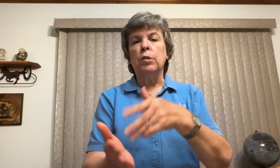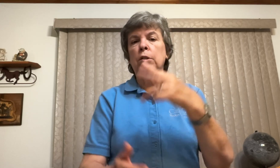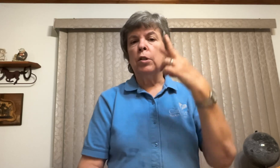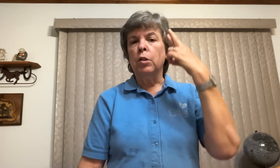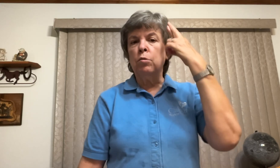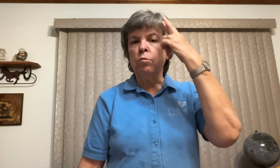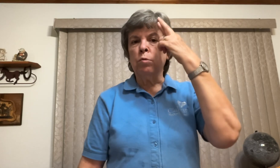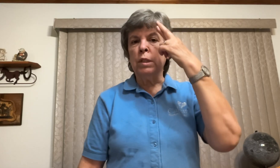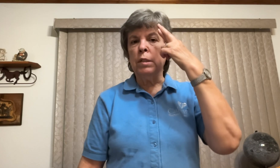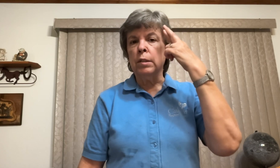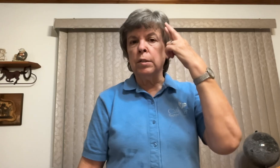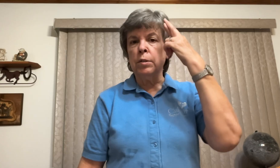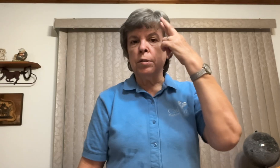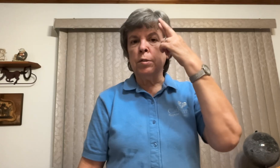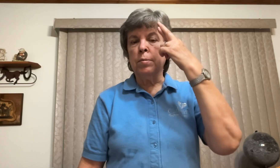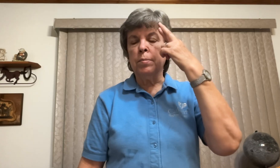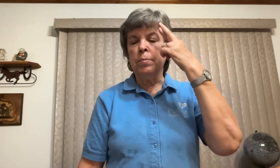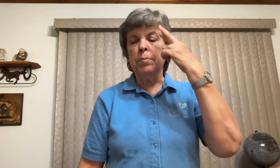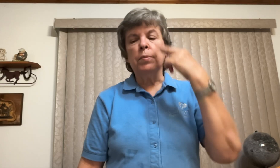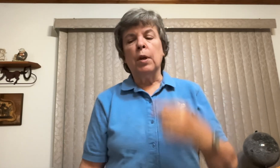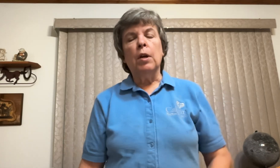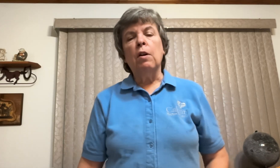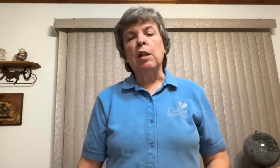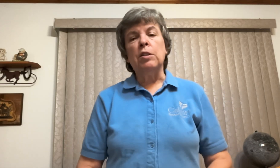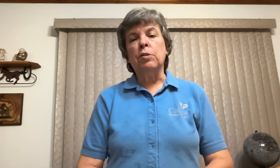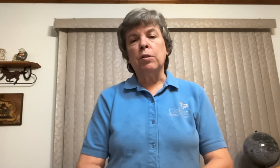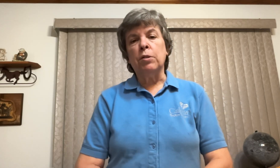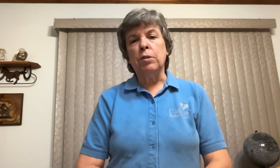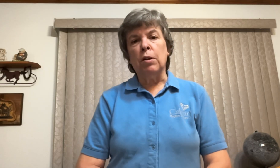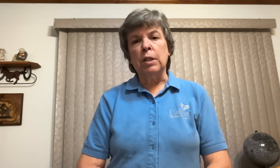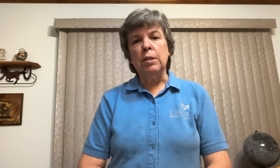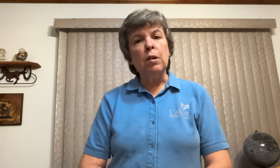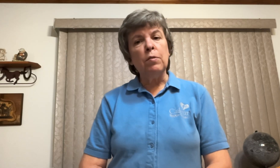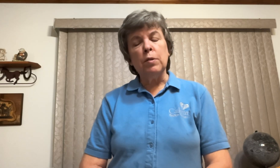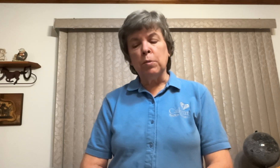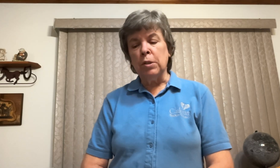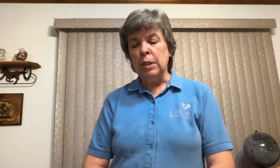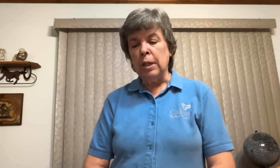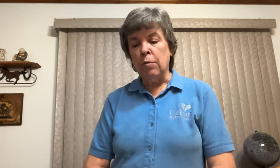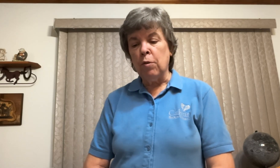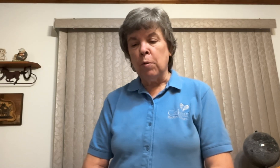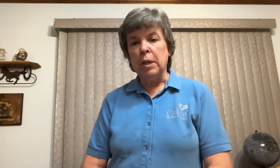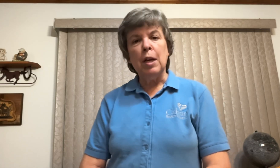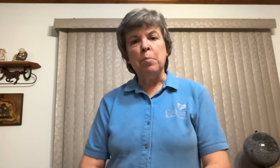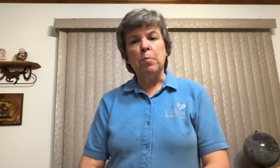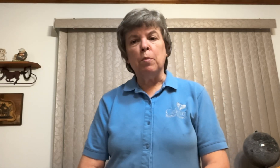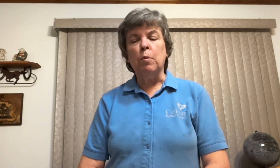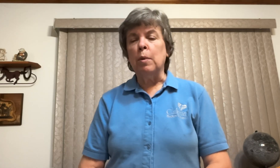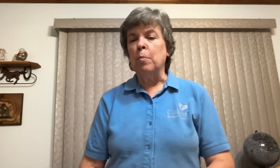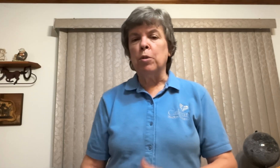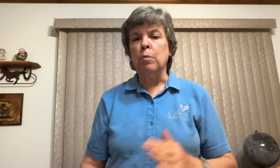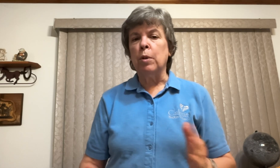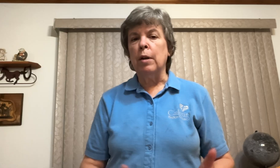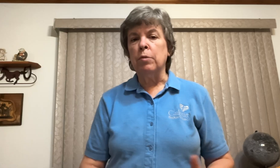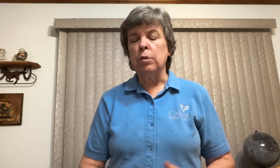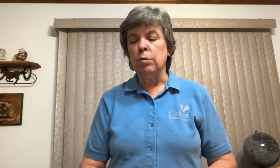10,000 reasons. All right, let's start the song itself and we'll see how far we get. I'm sure we'll have to do